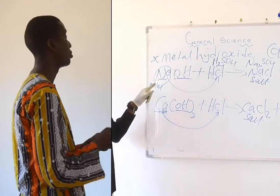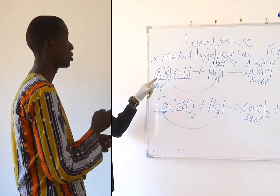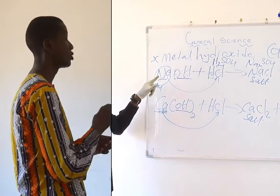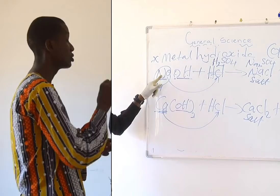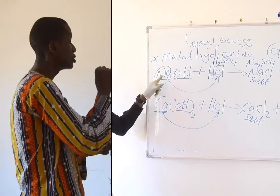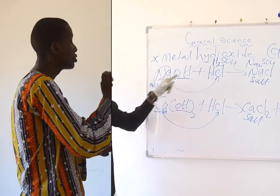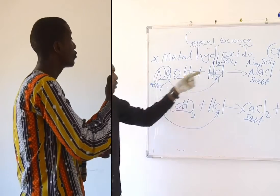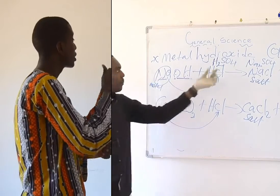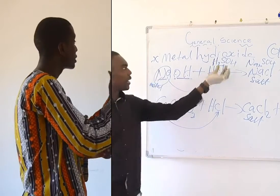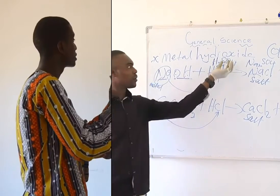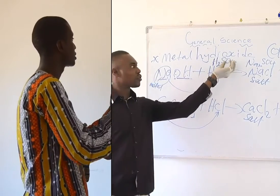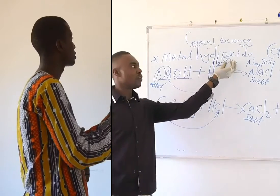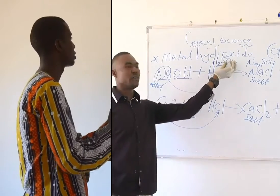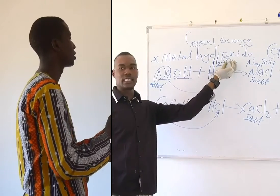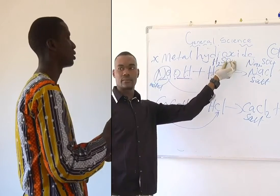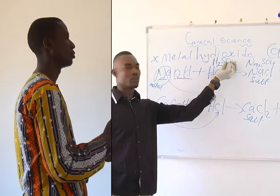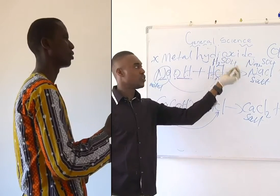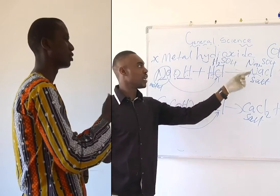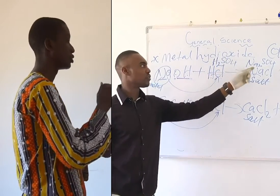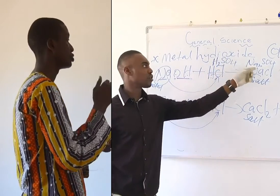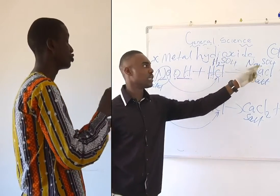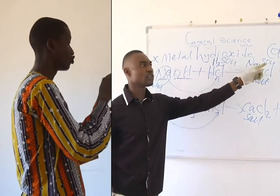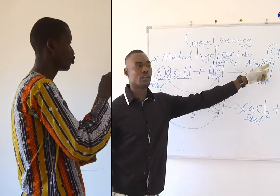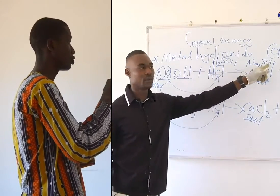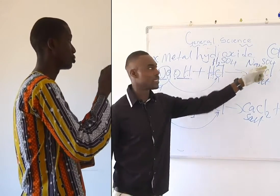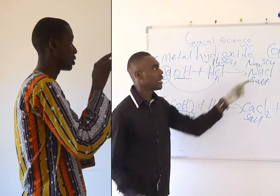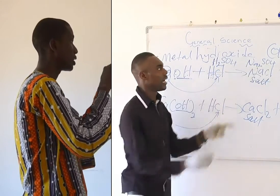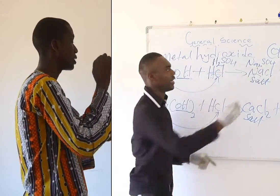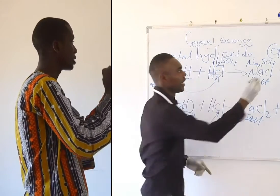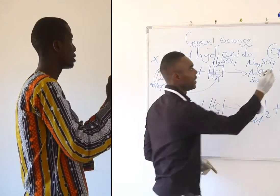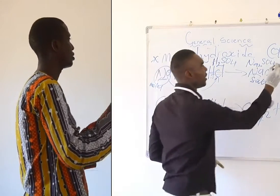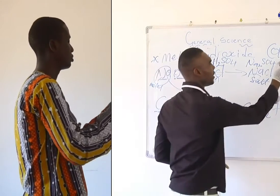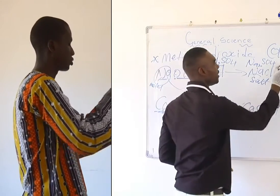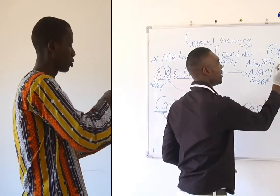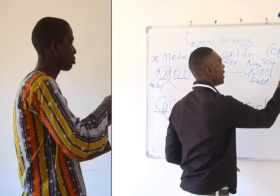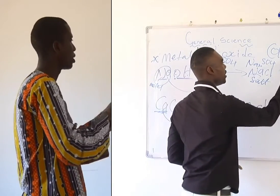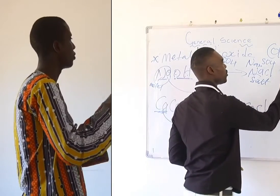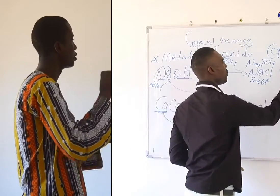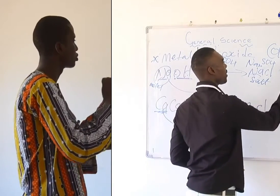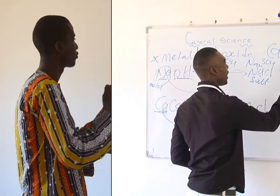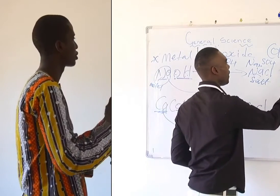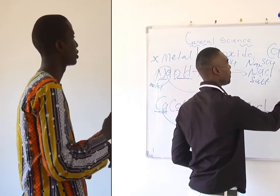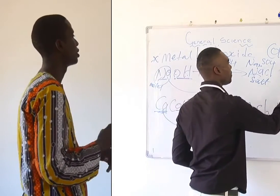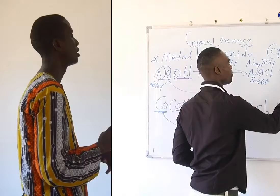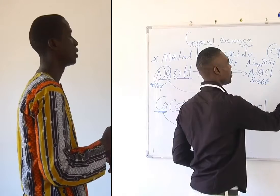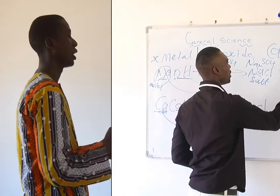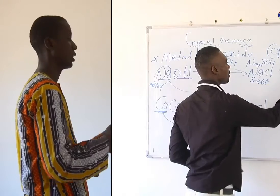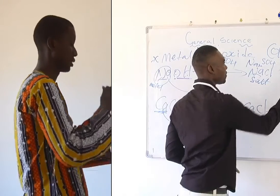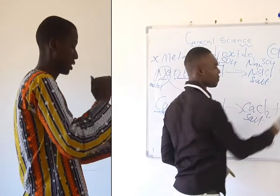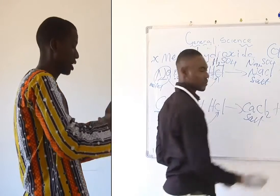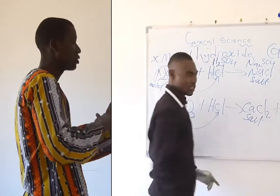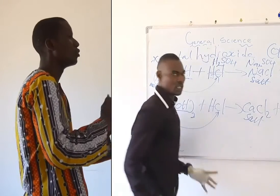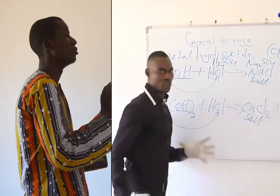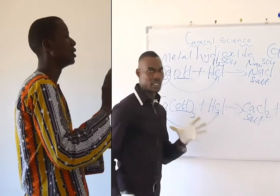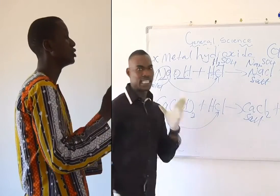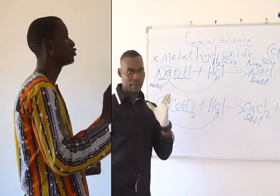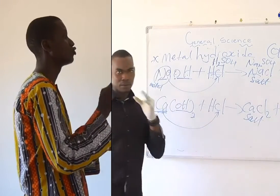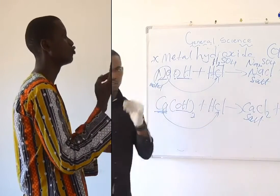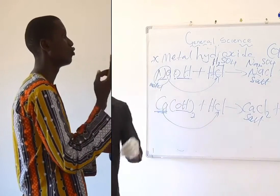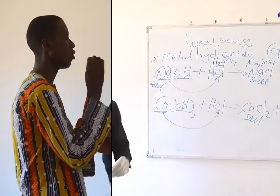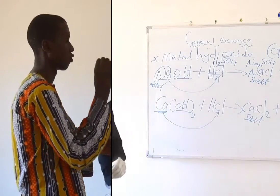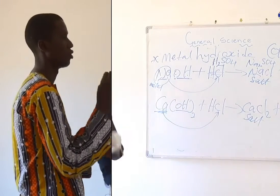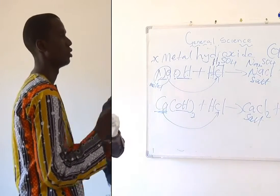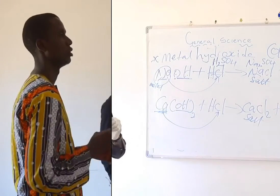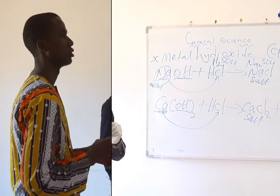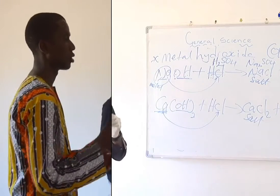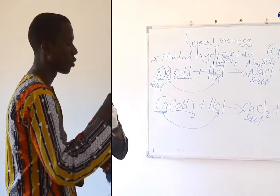So the sodium will combine with the sulfate. You have sodium sulfate, and then the end is water, please. So the type of